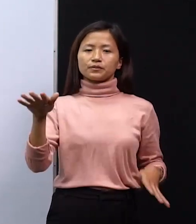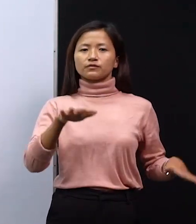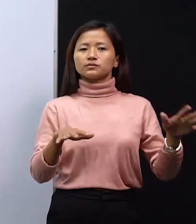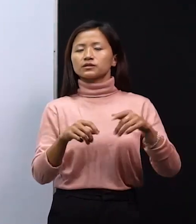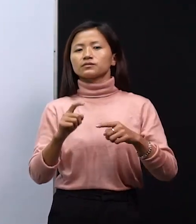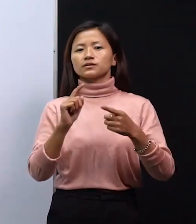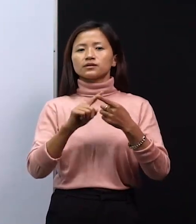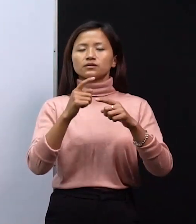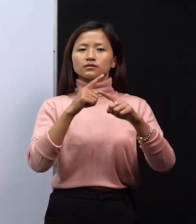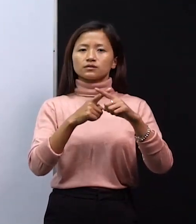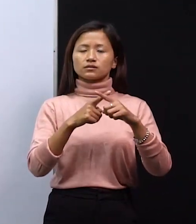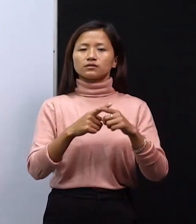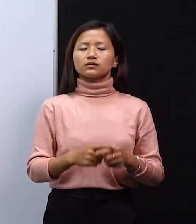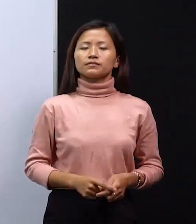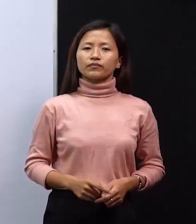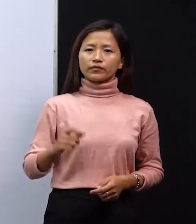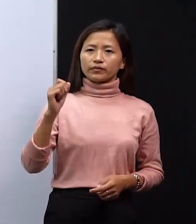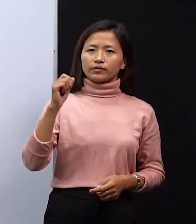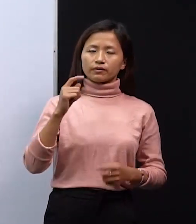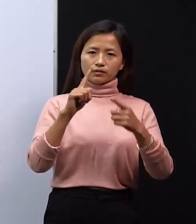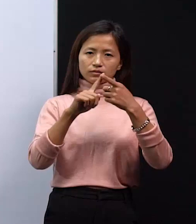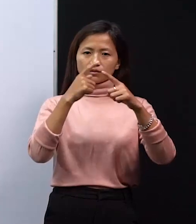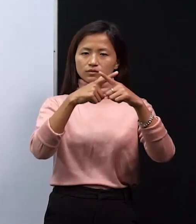in exercise number 9.5.